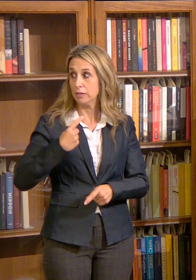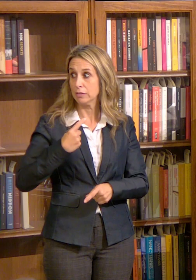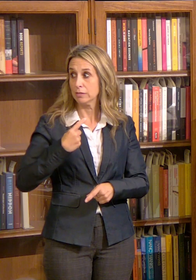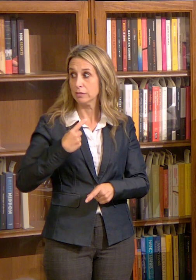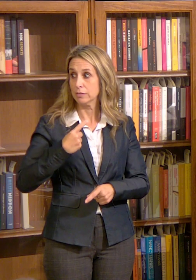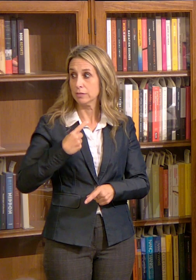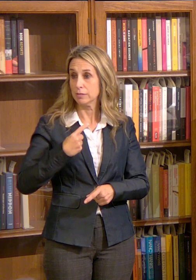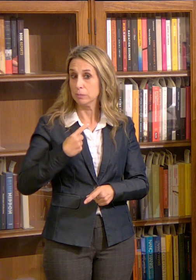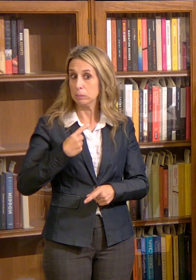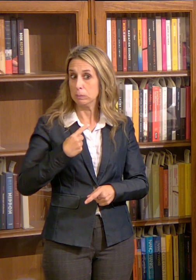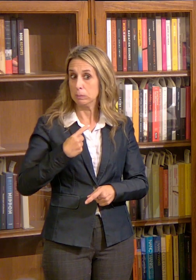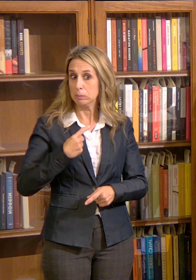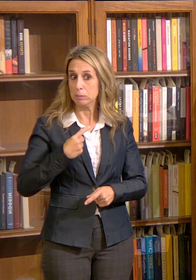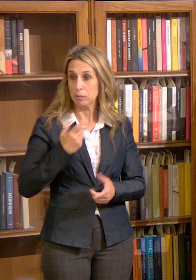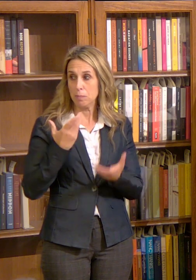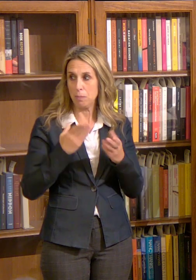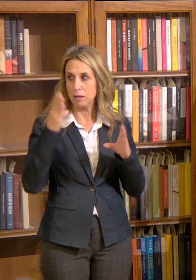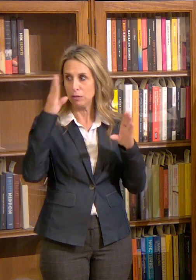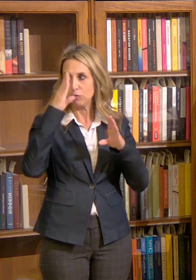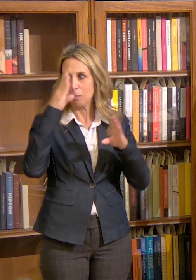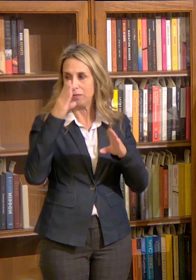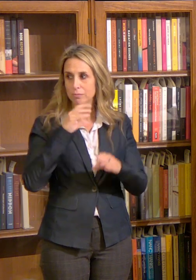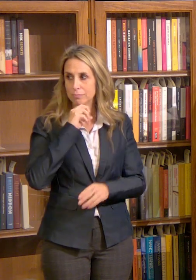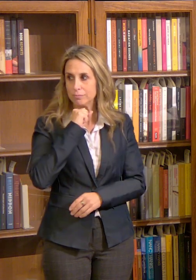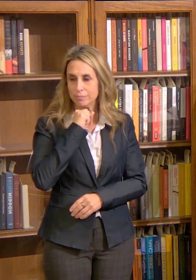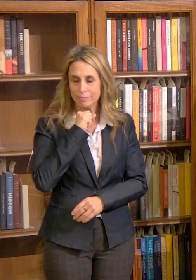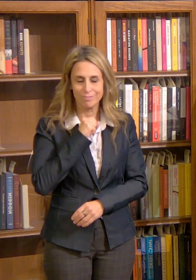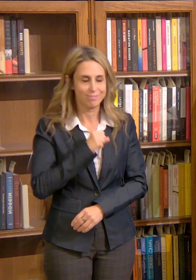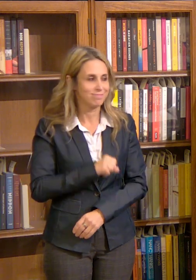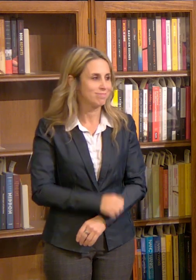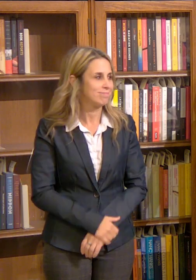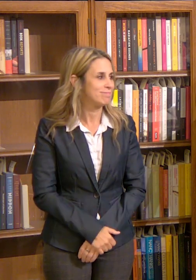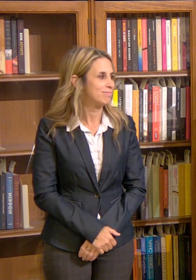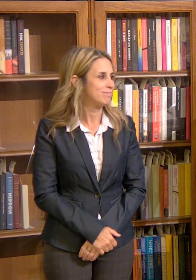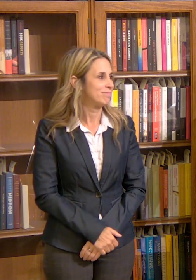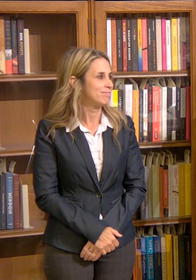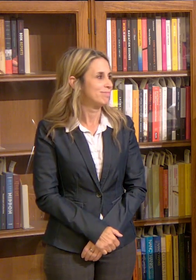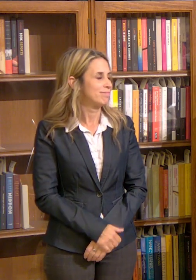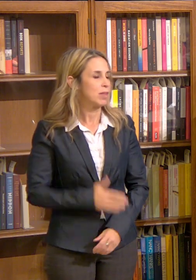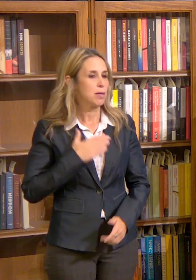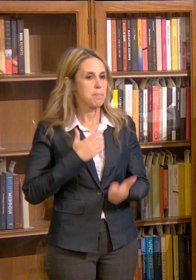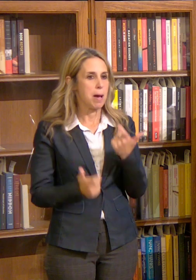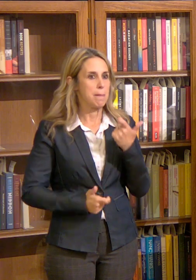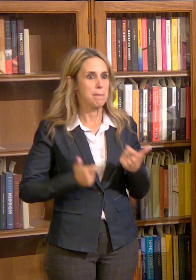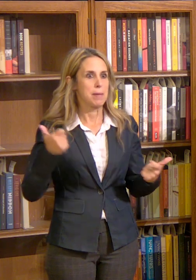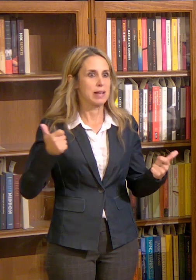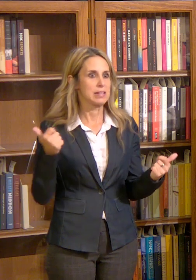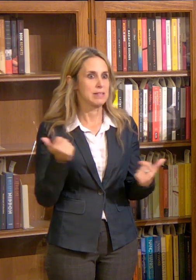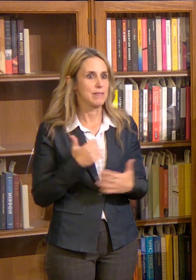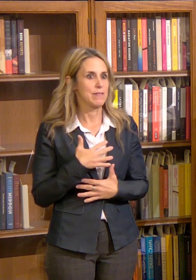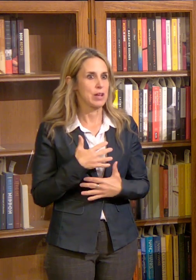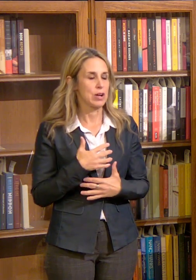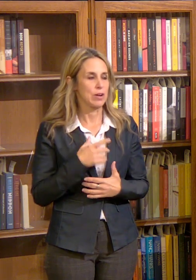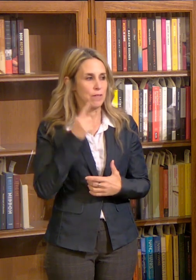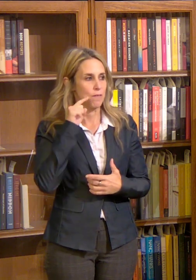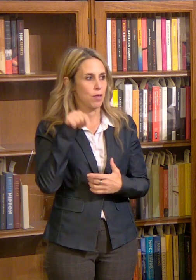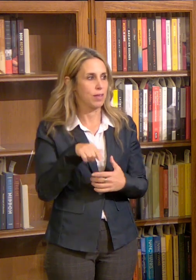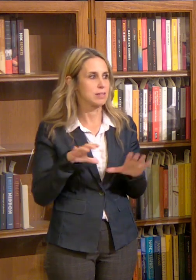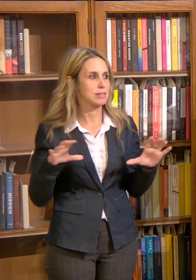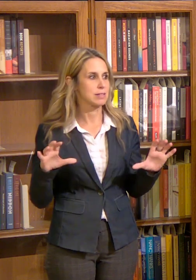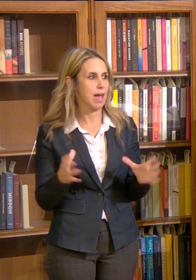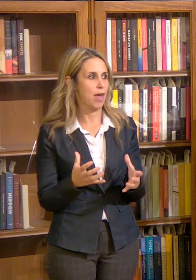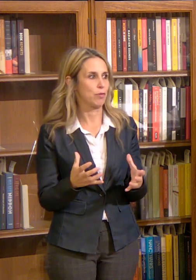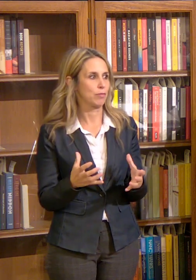right well then you might be in trouble so my biggest fear for this Gathering